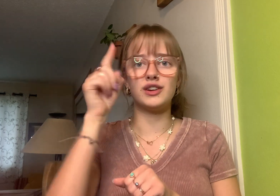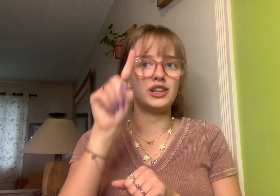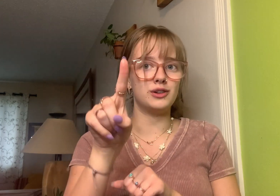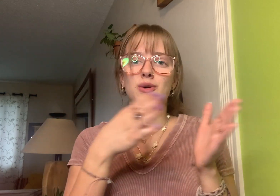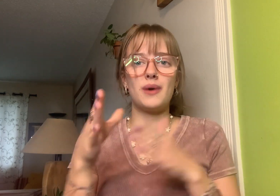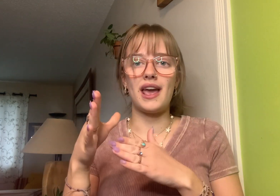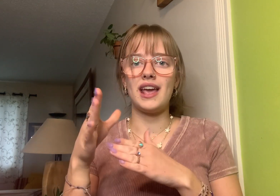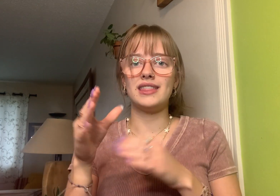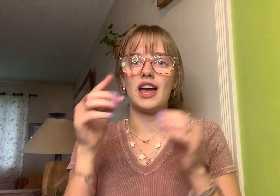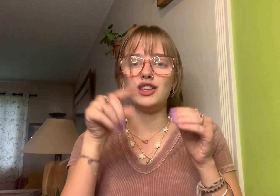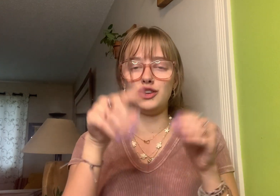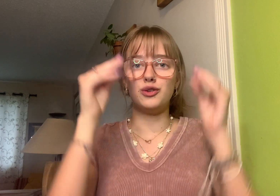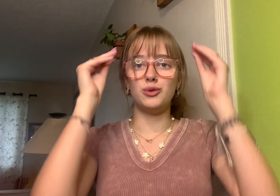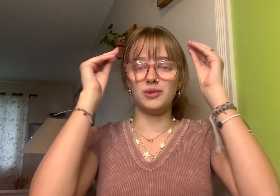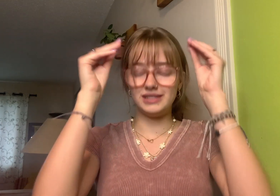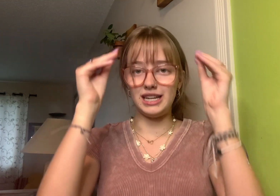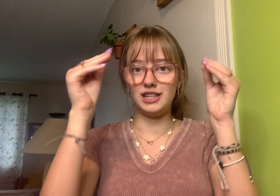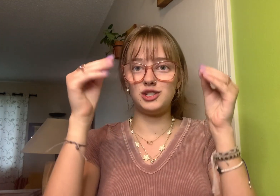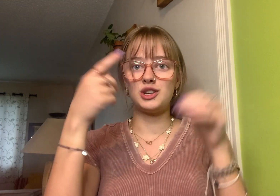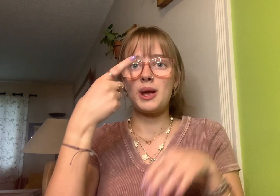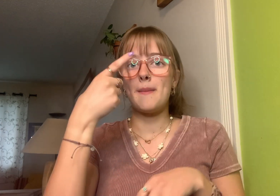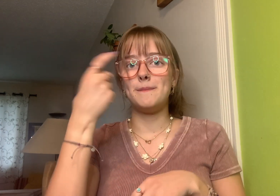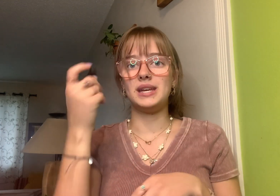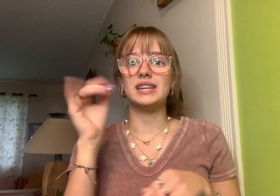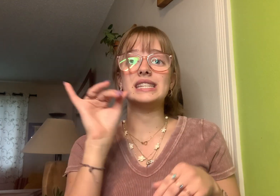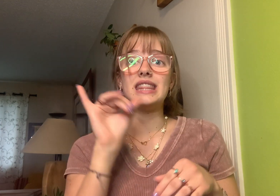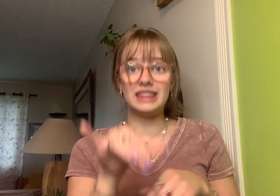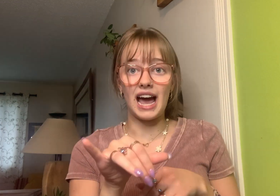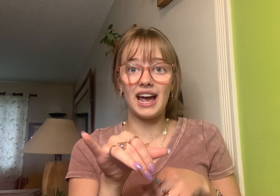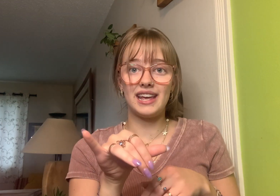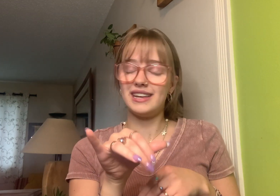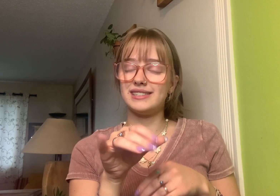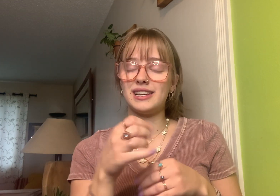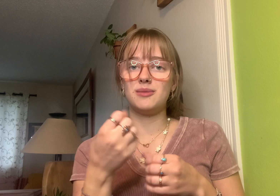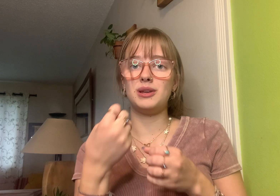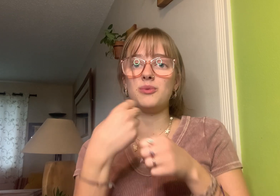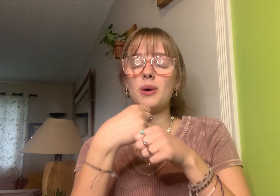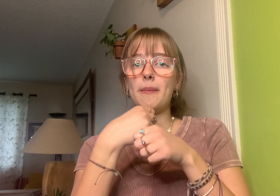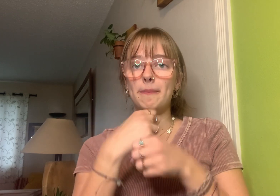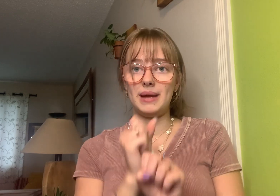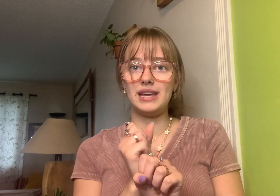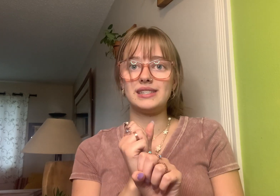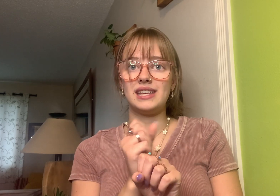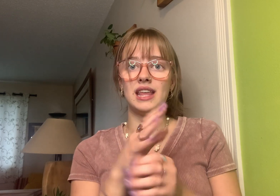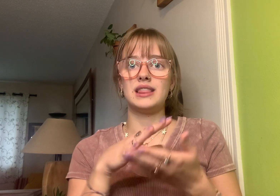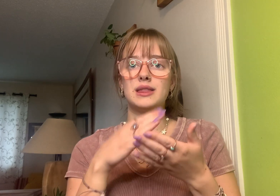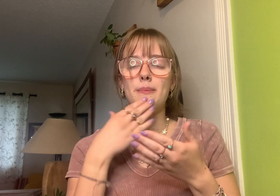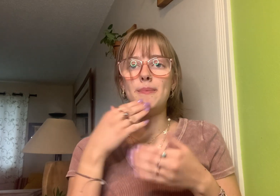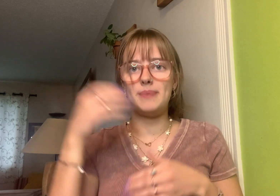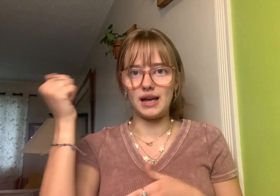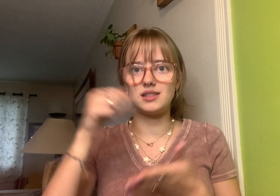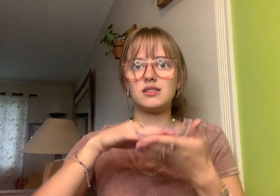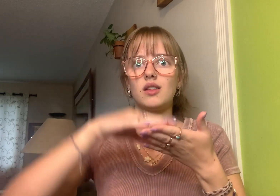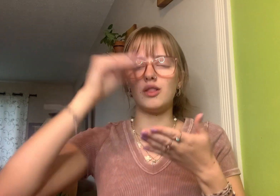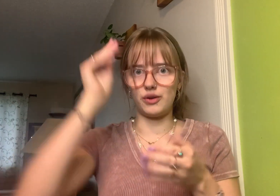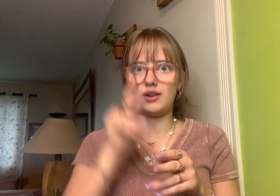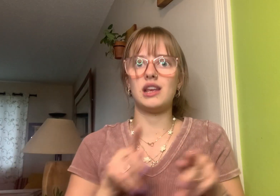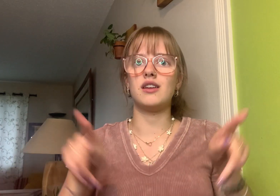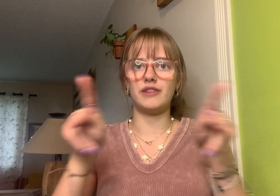you, the way that you teach, because that is going to be what makes it the best learning